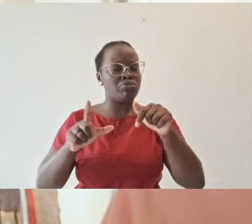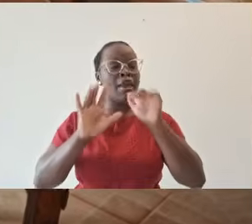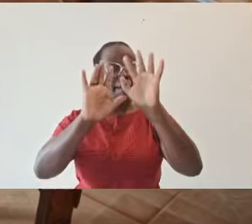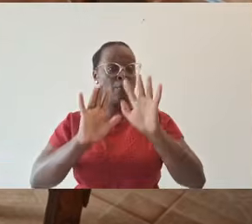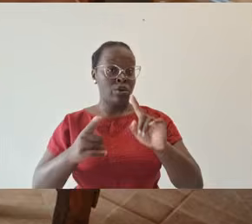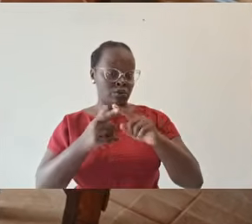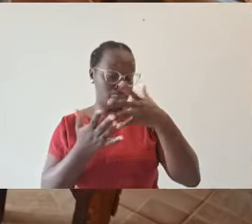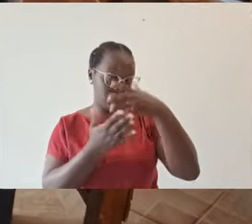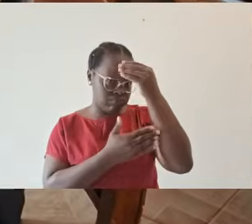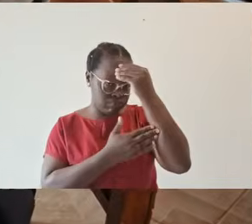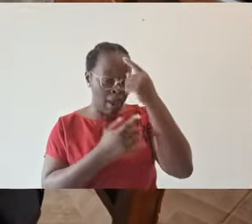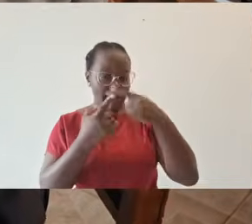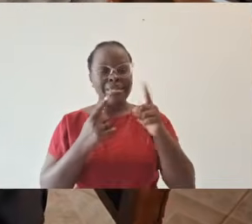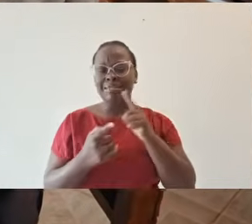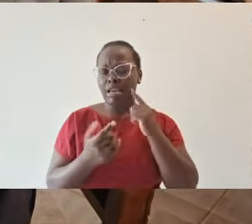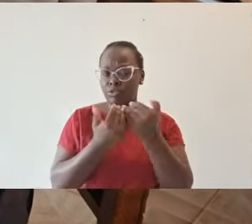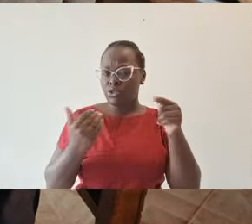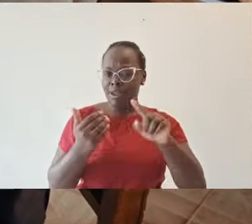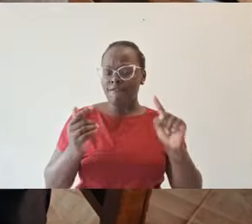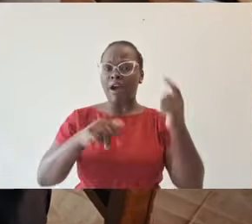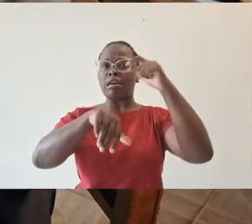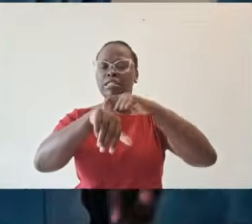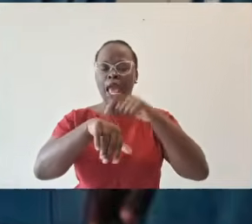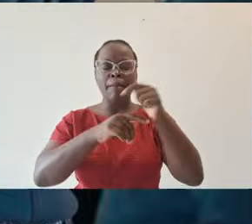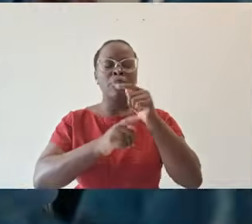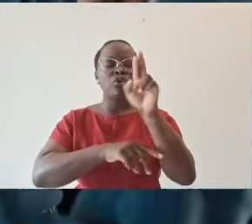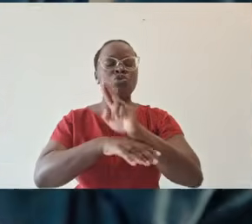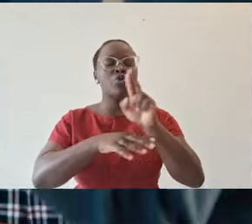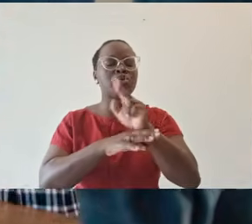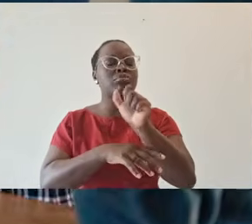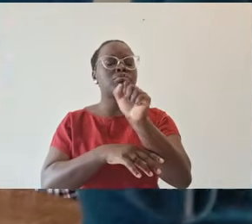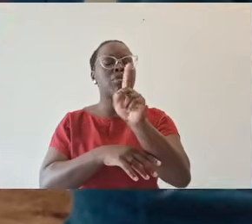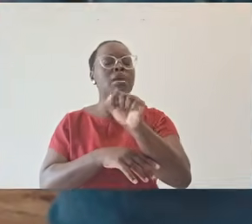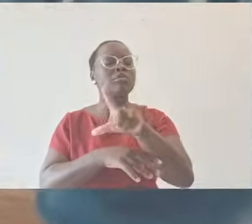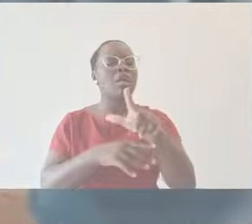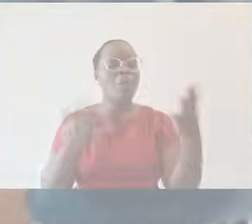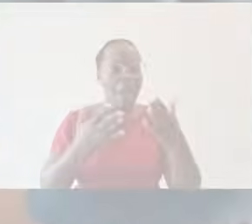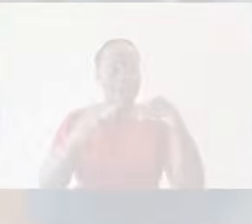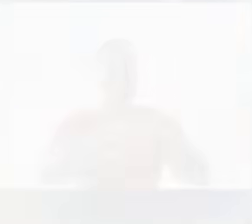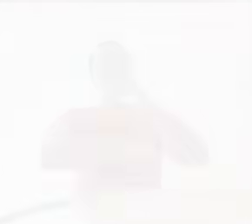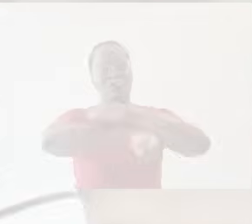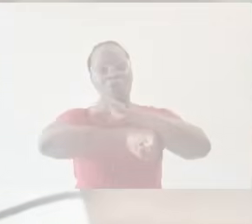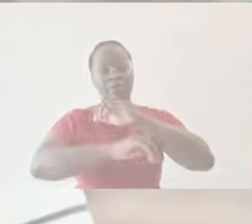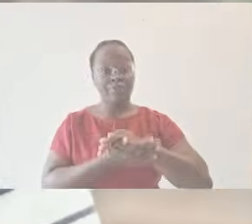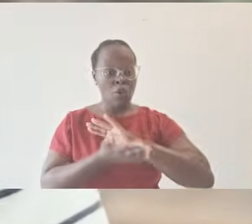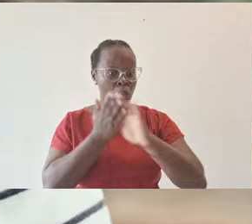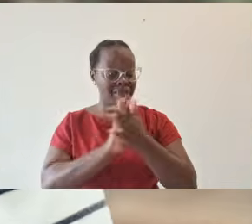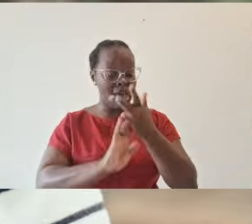in Kenya, school is the first place they encounter Kenyan Sign Language or KSL. Without early